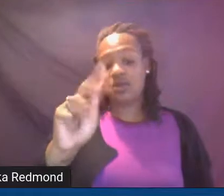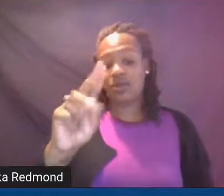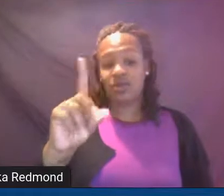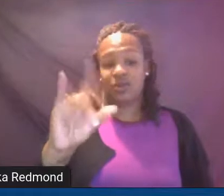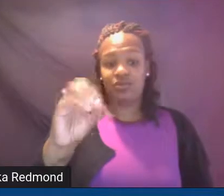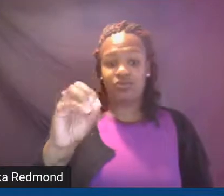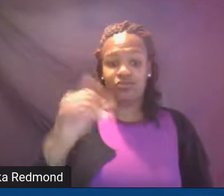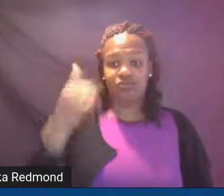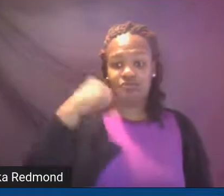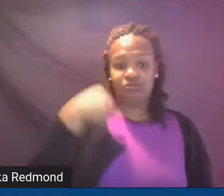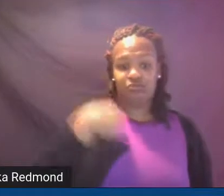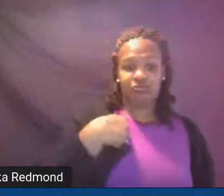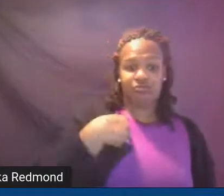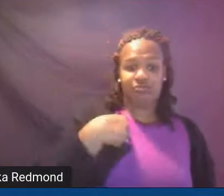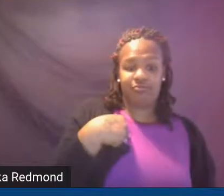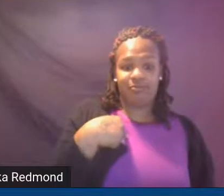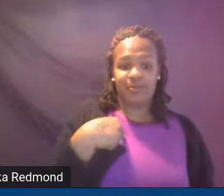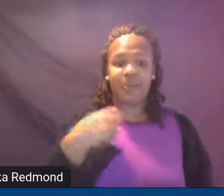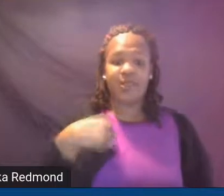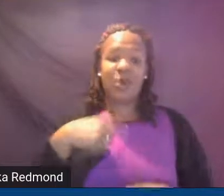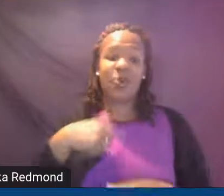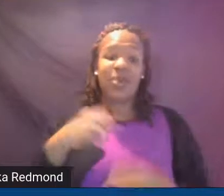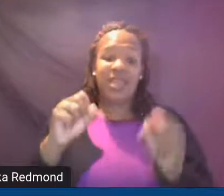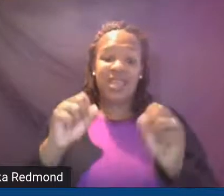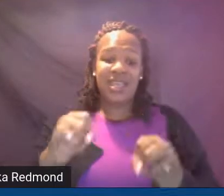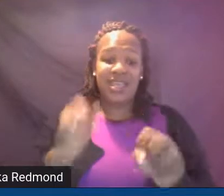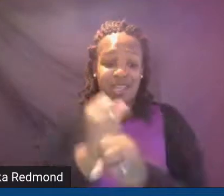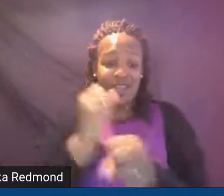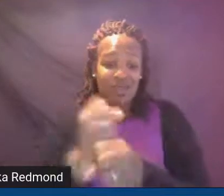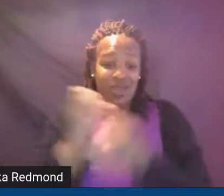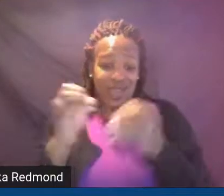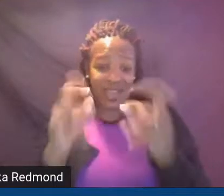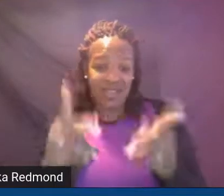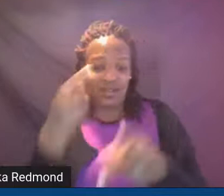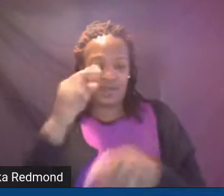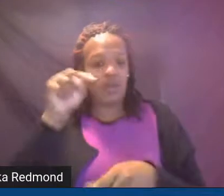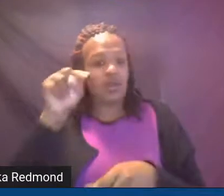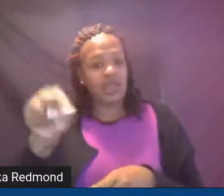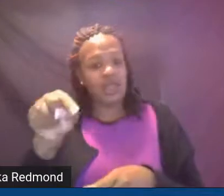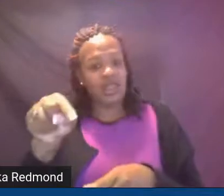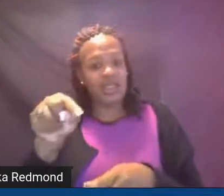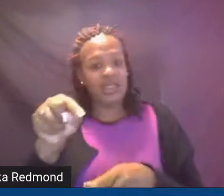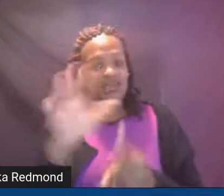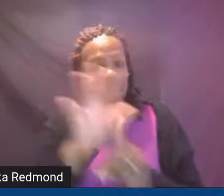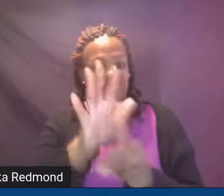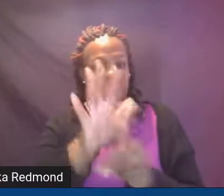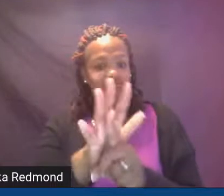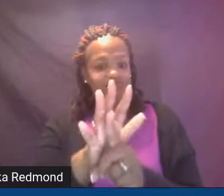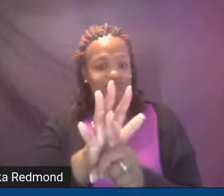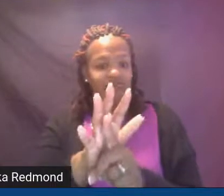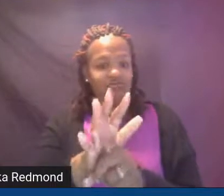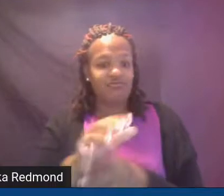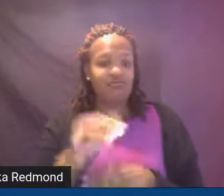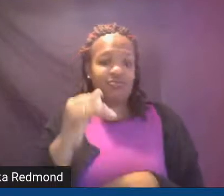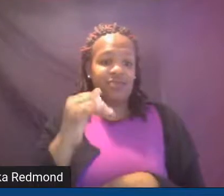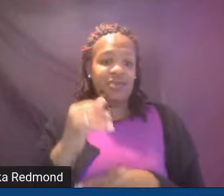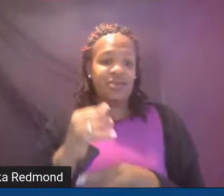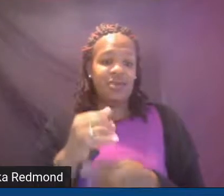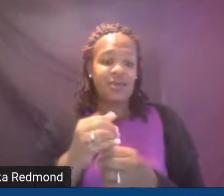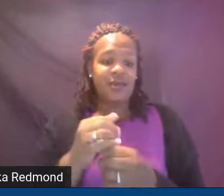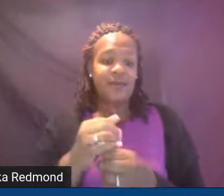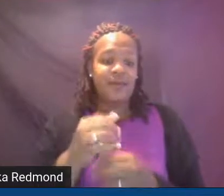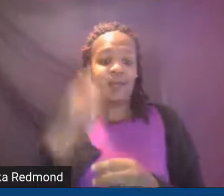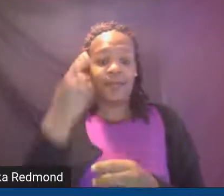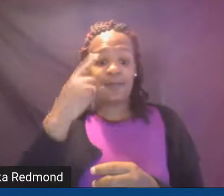We can create opportunities in education and for this populations that have been, if not ignored, it's